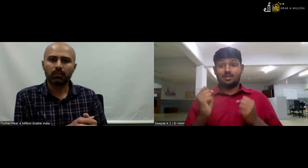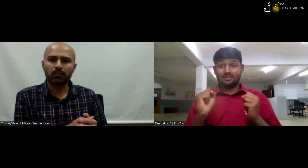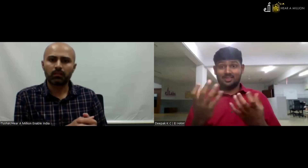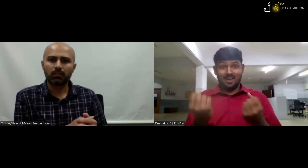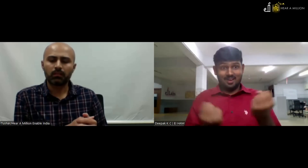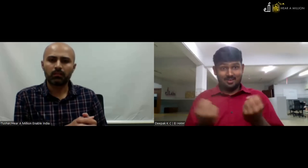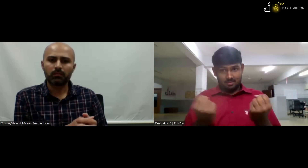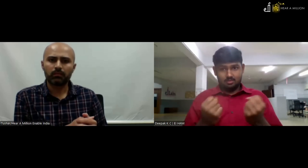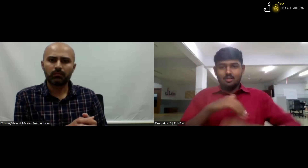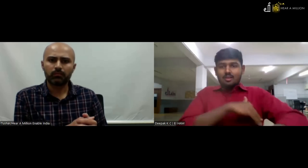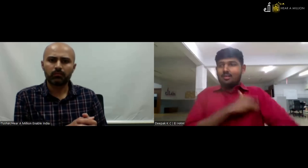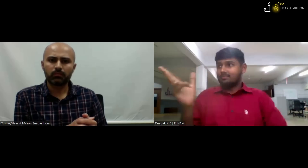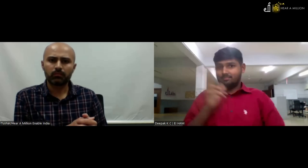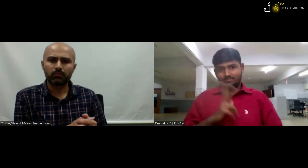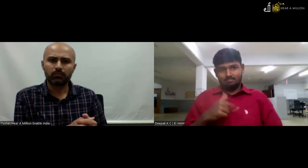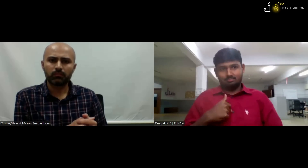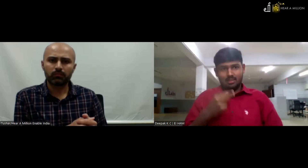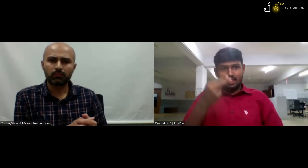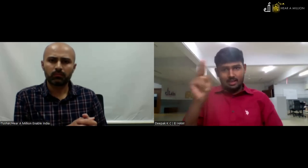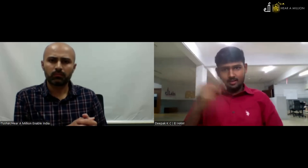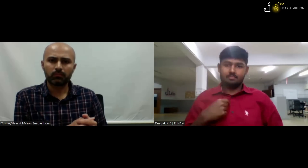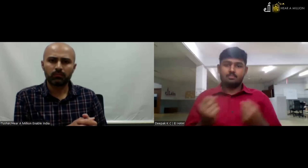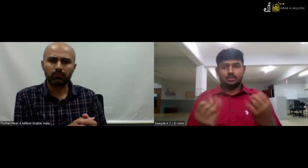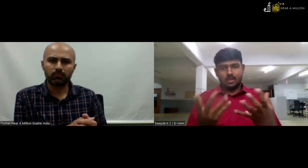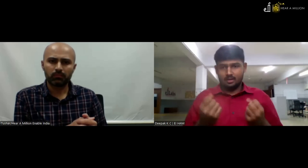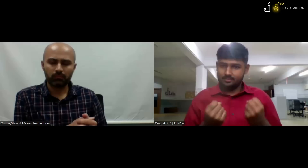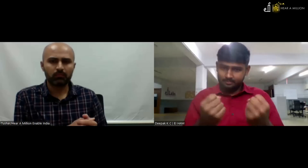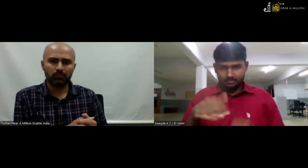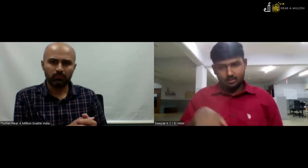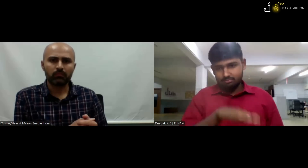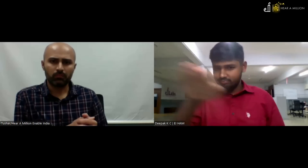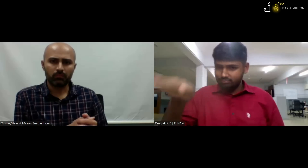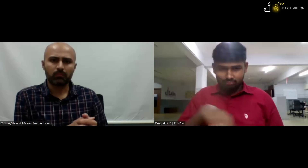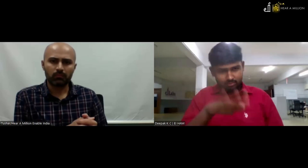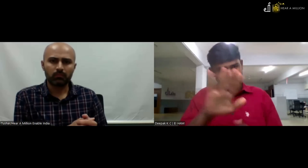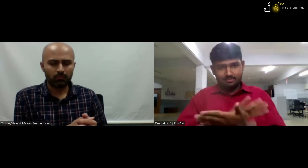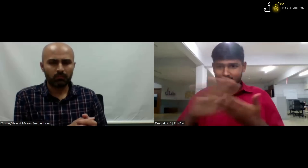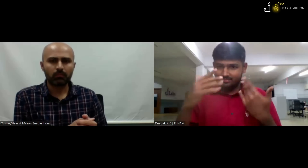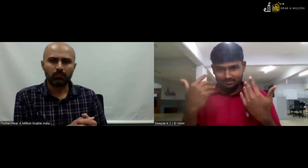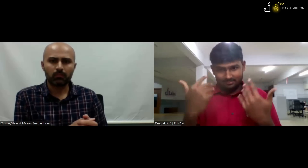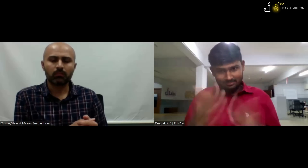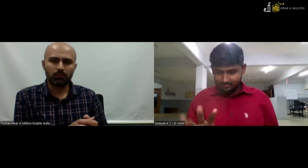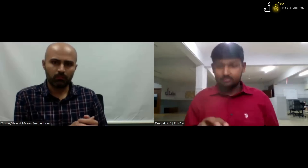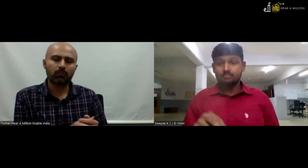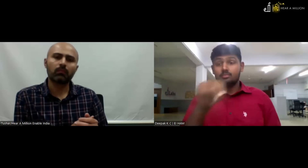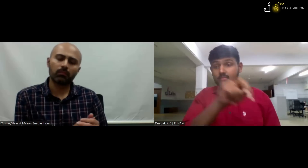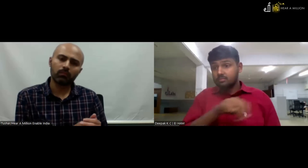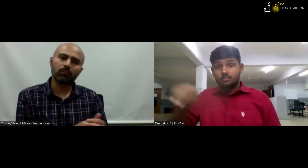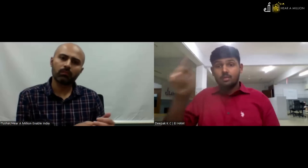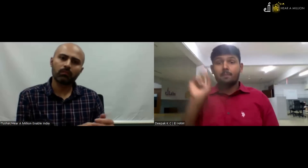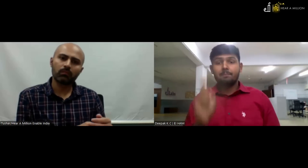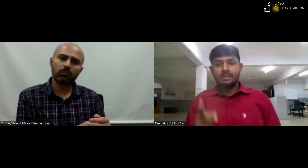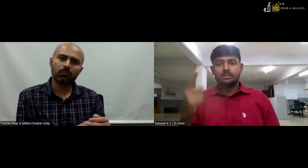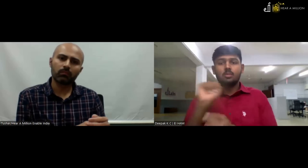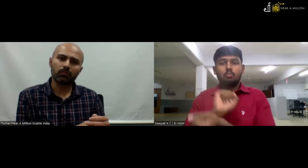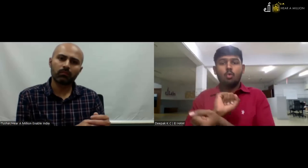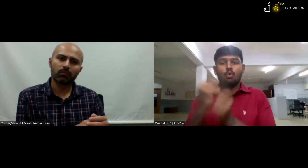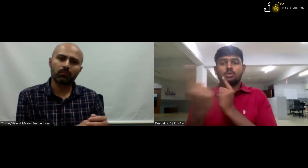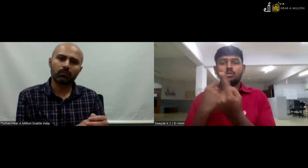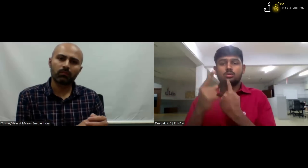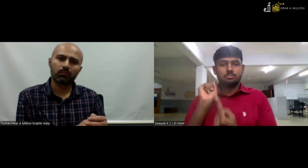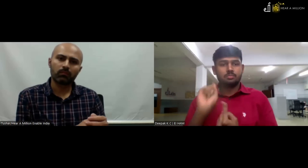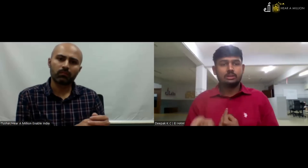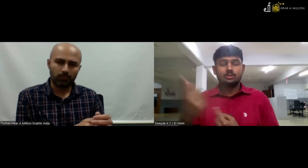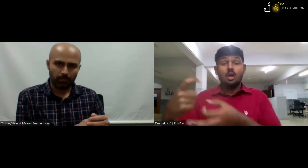And all the officials there, even the high-ranking officials there, know about many deaf people going there. And so my